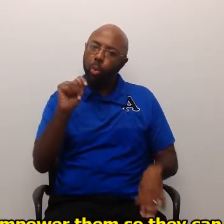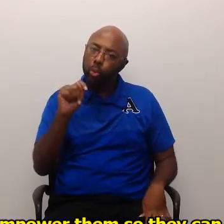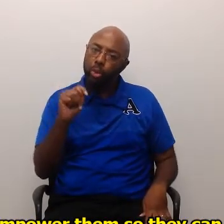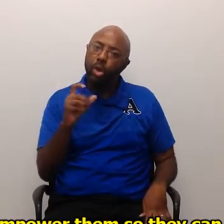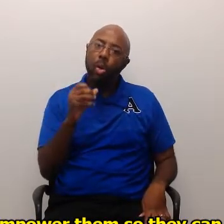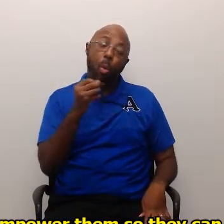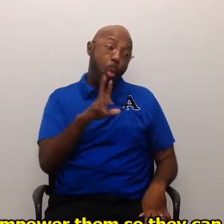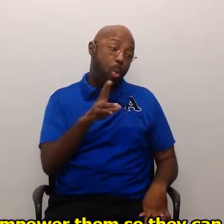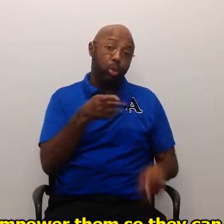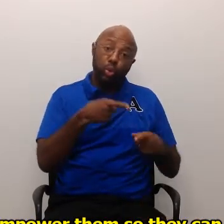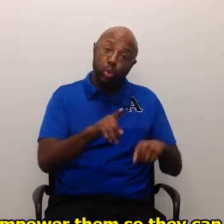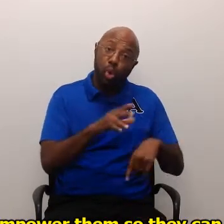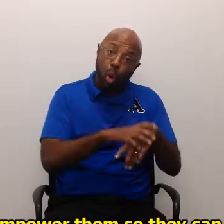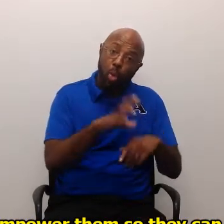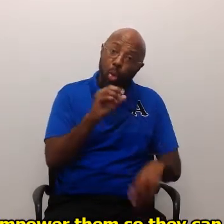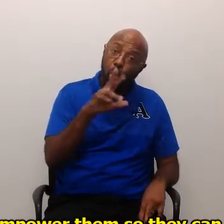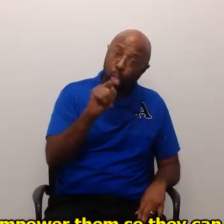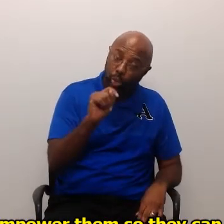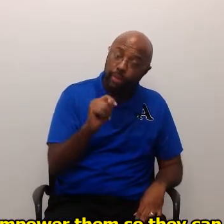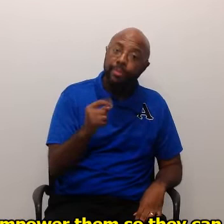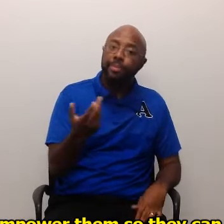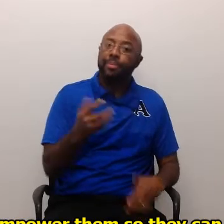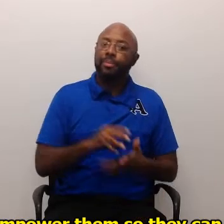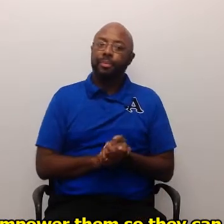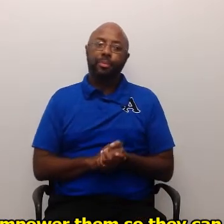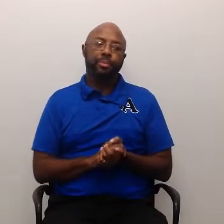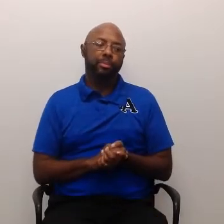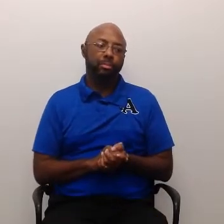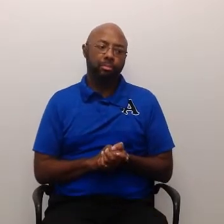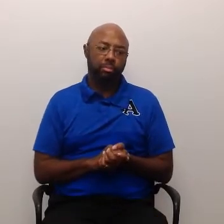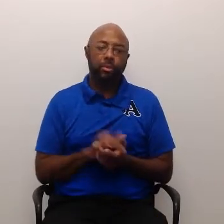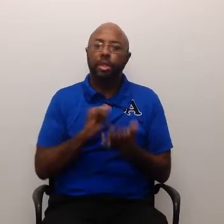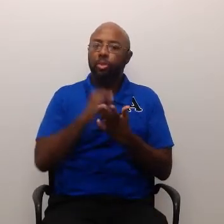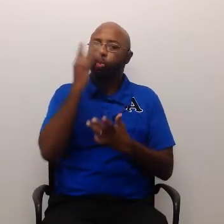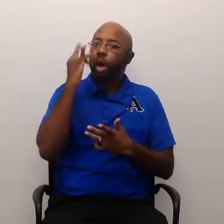so they can behave well on and off the court.